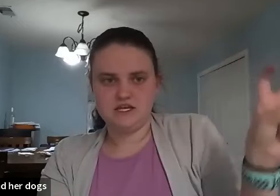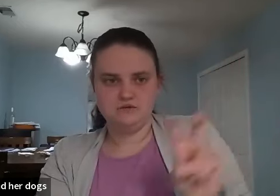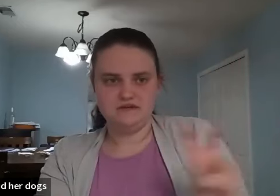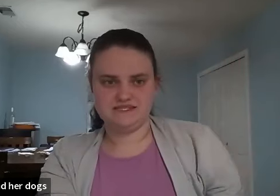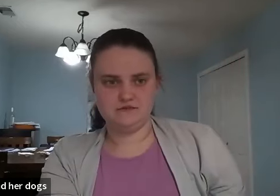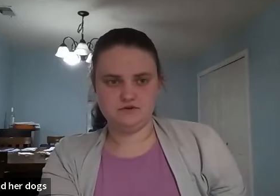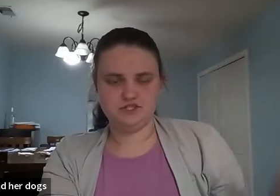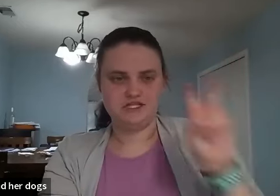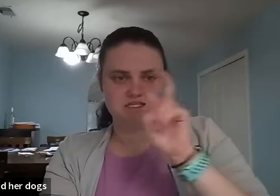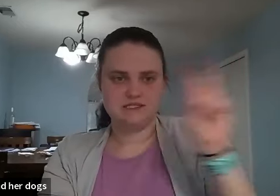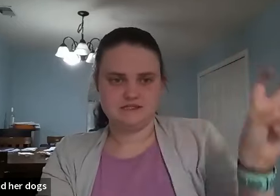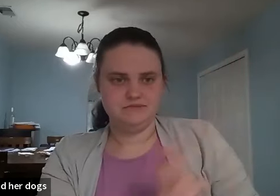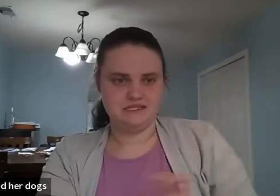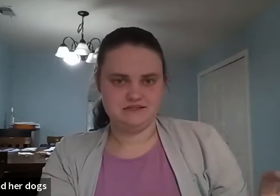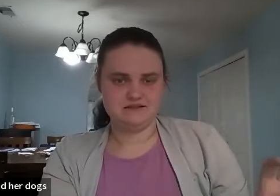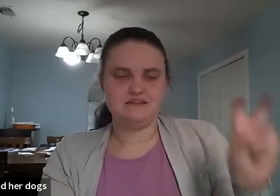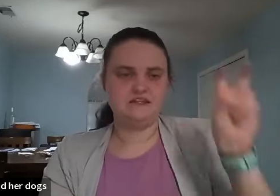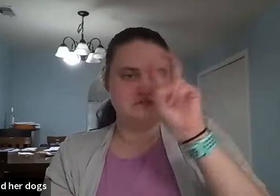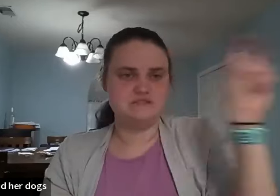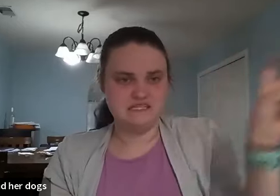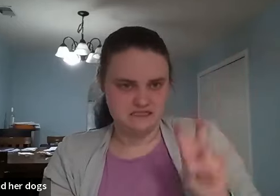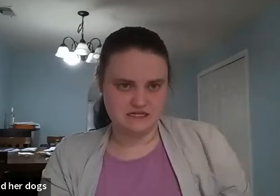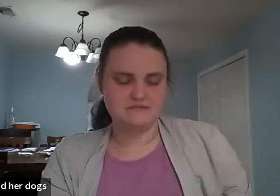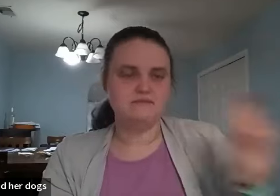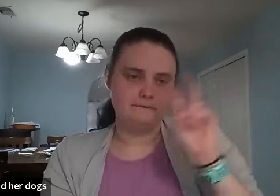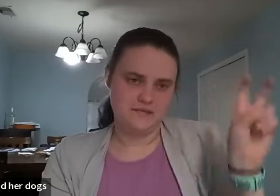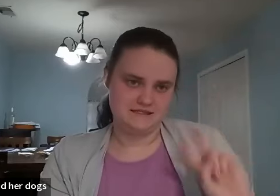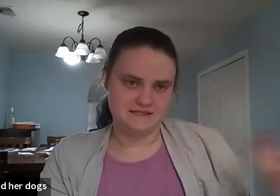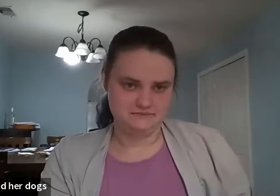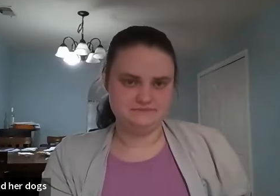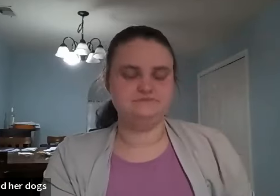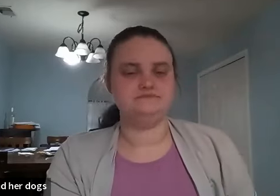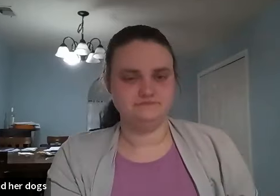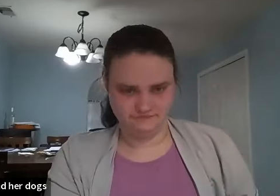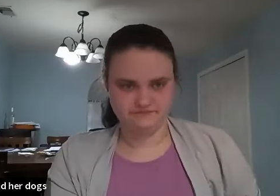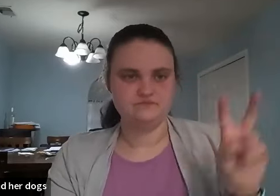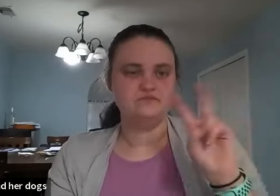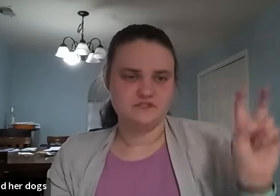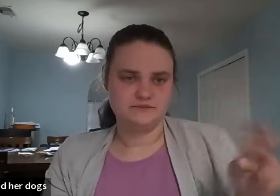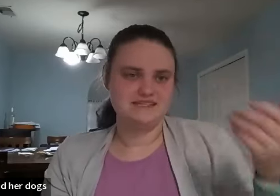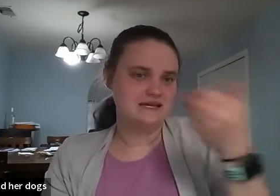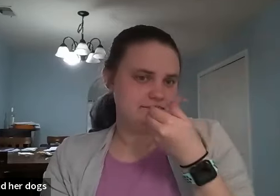you make the Z motion, pizza. It's like the two Z's in it, pizza. Mm-hmm. So pizza,